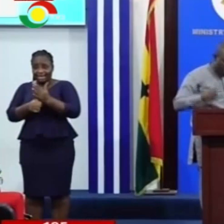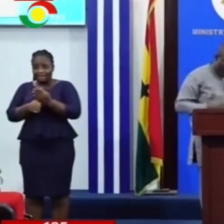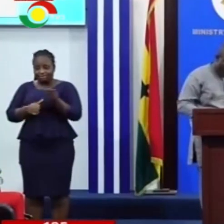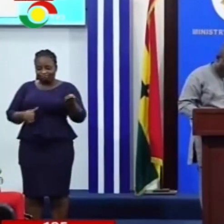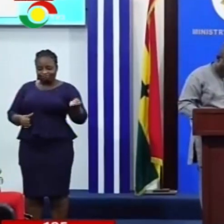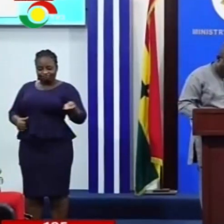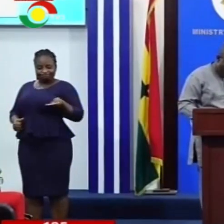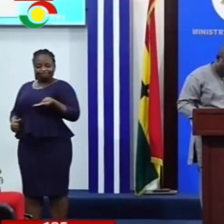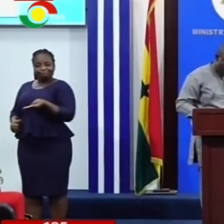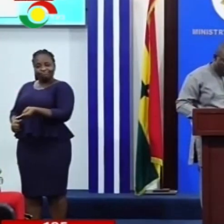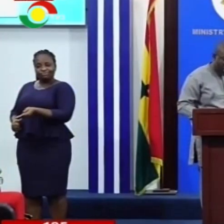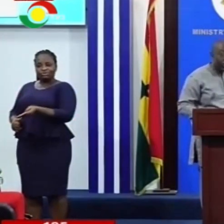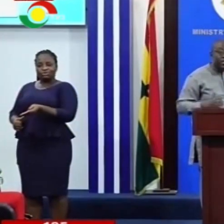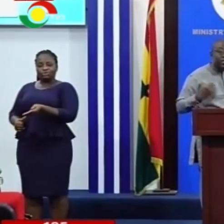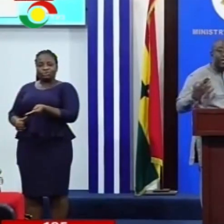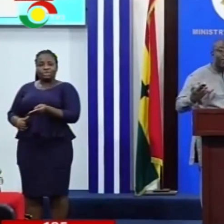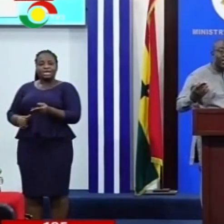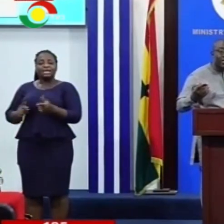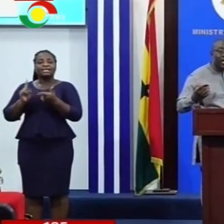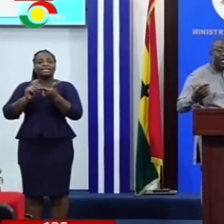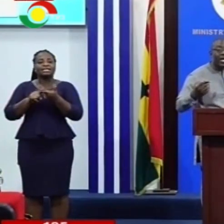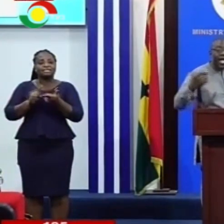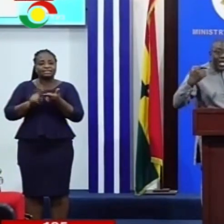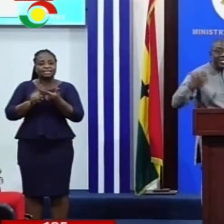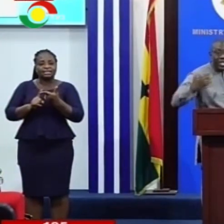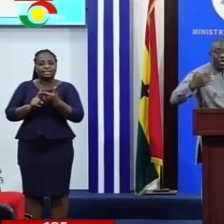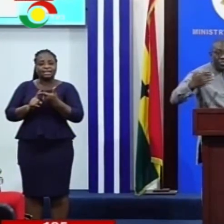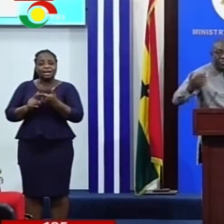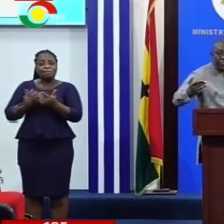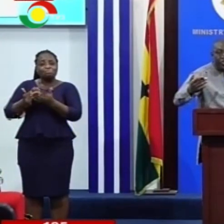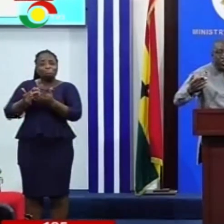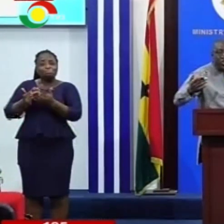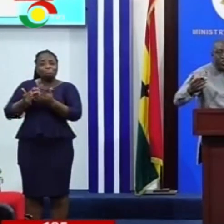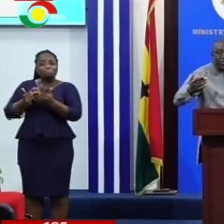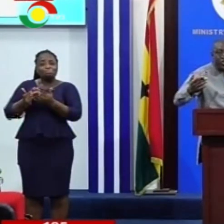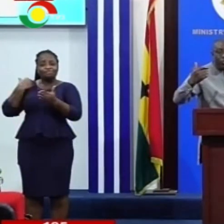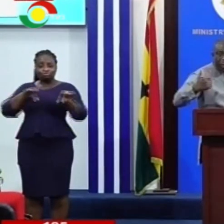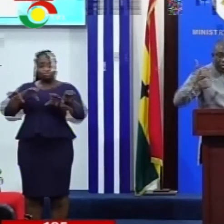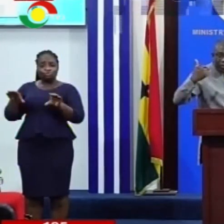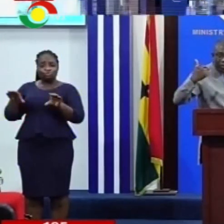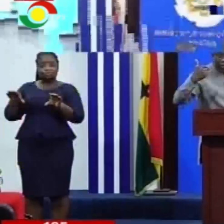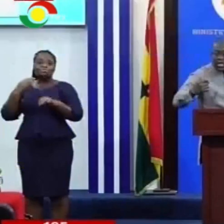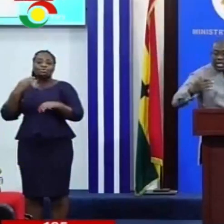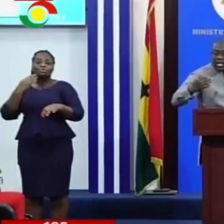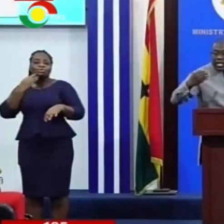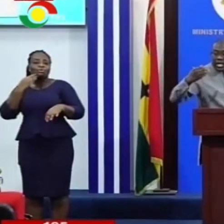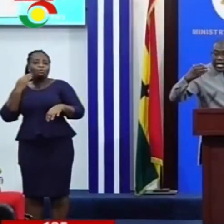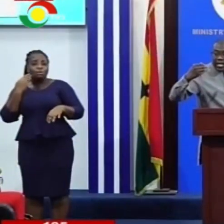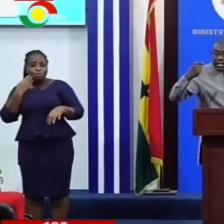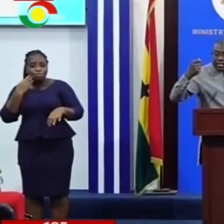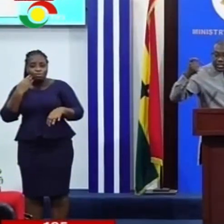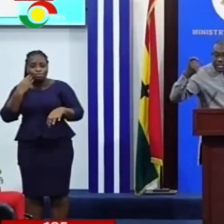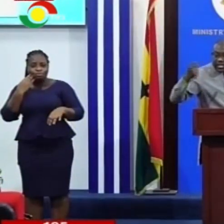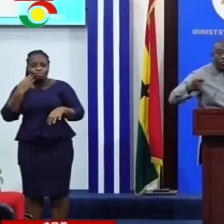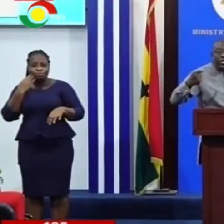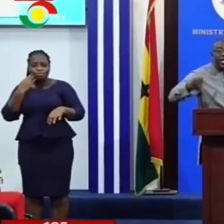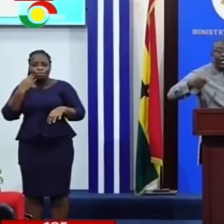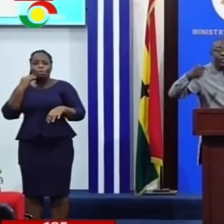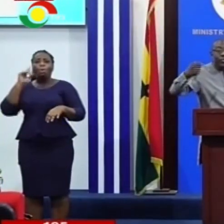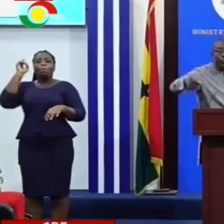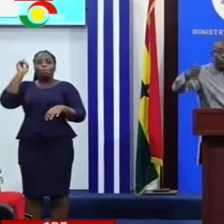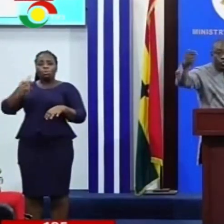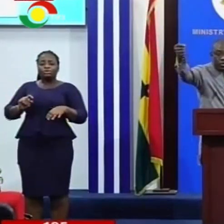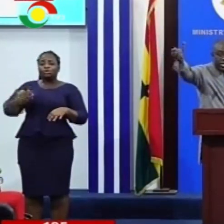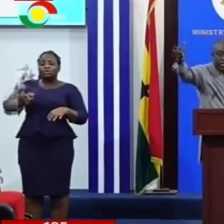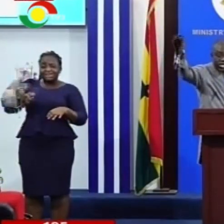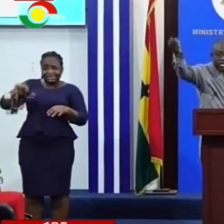baby or more a year juma. And then on the second matter, and son, I'll be fifi, you know, say, the Ahuhia de